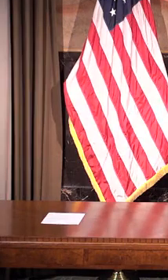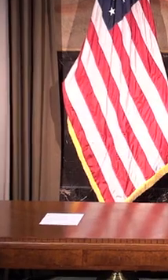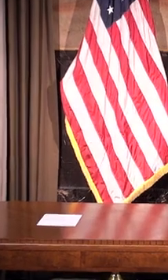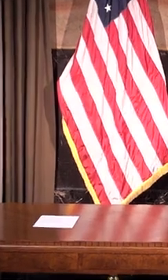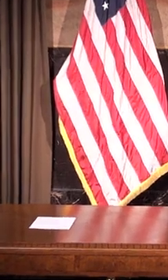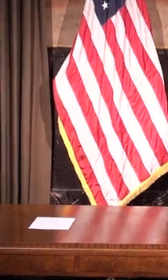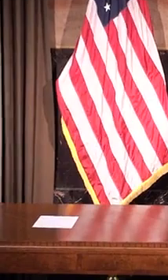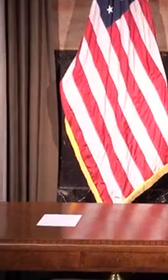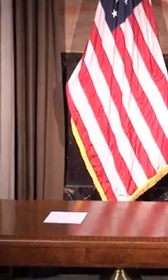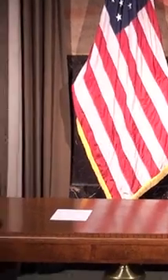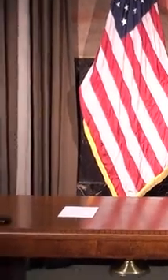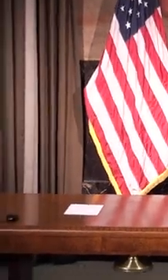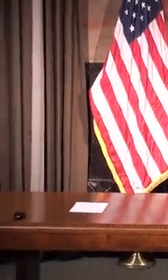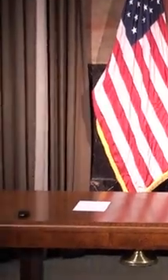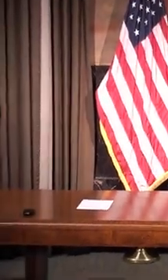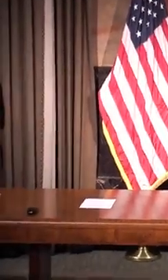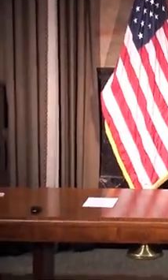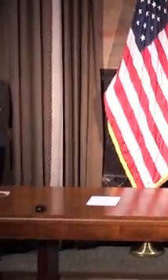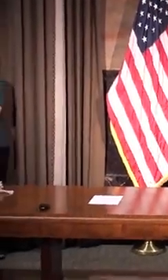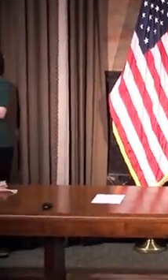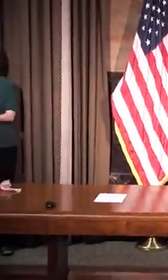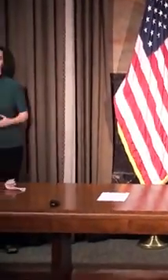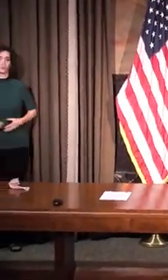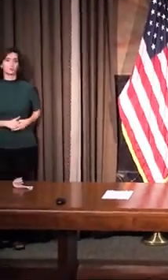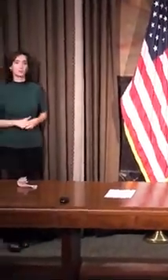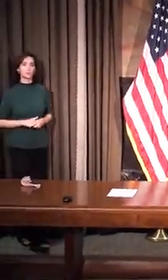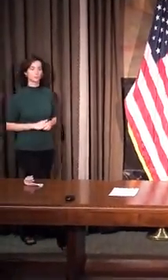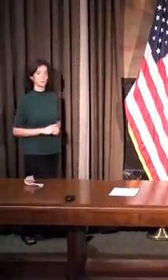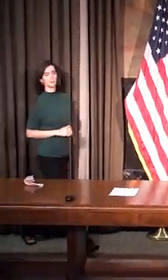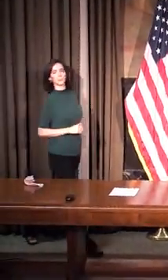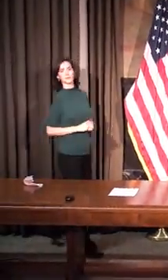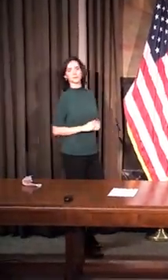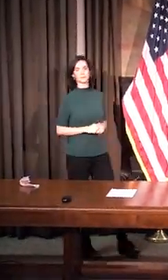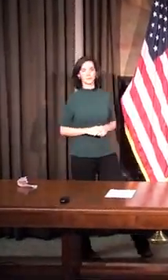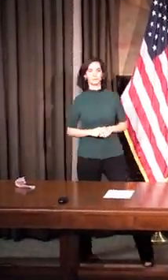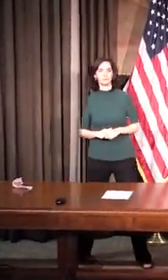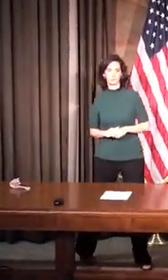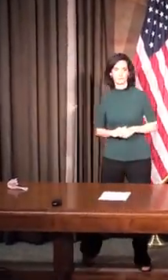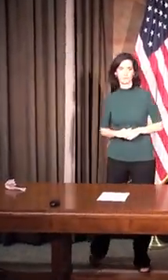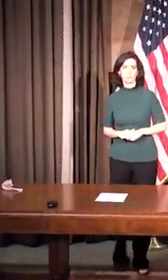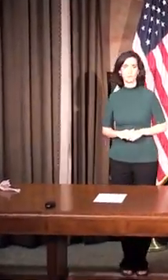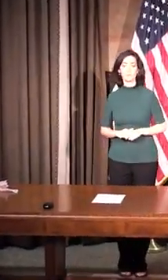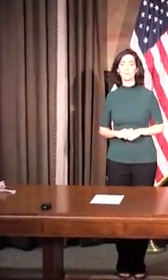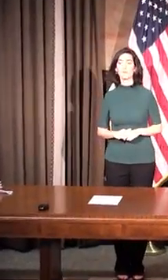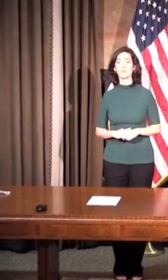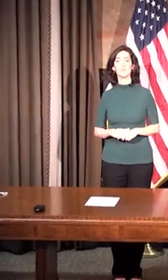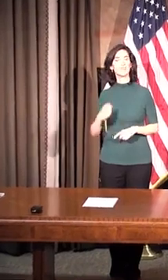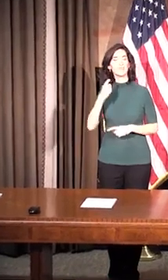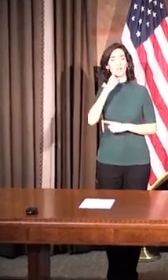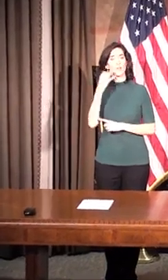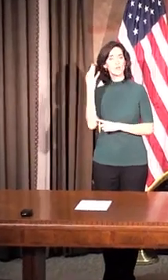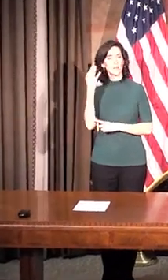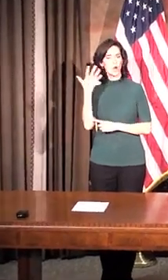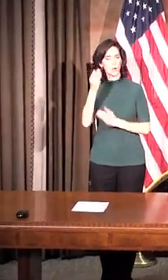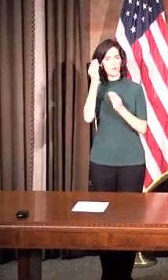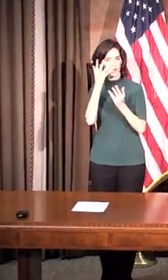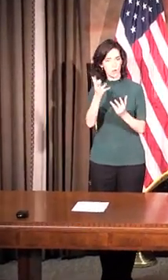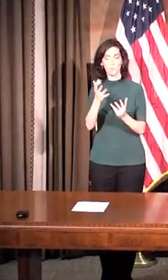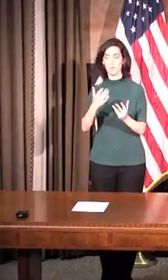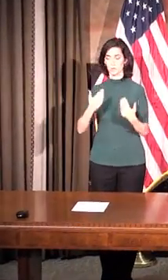preparing for another. But as I said on Friday, I'm going to do everything I can as governor to discharge